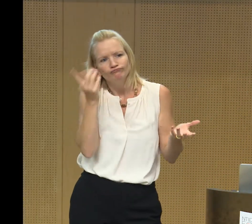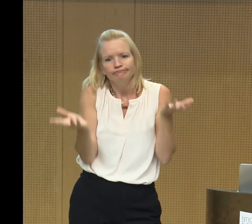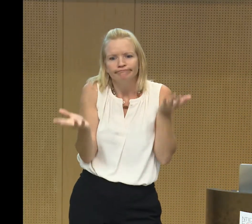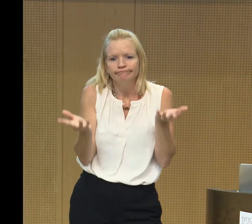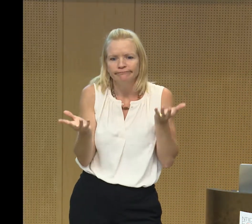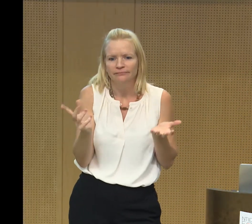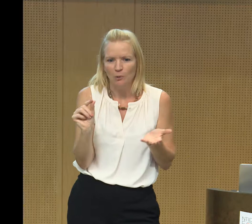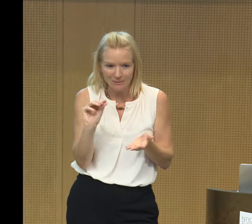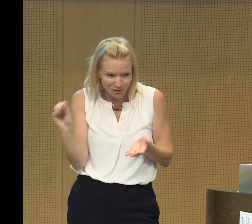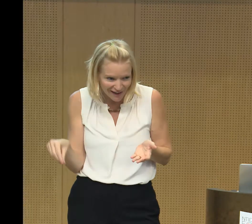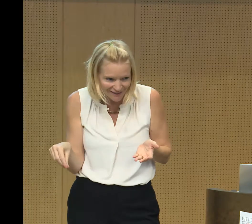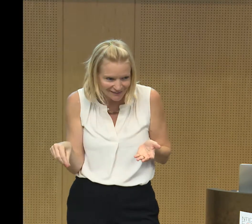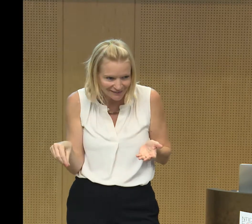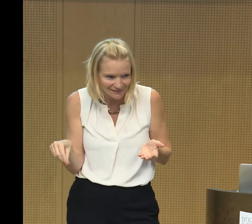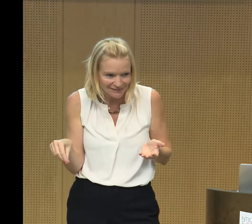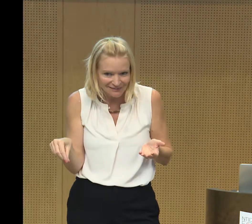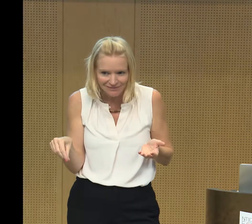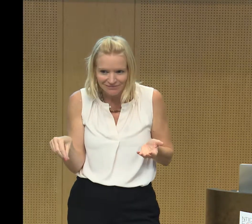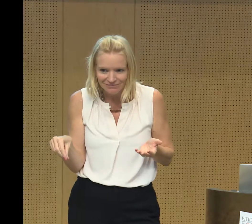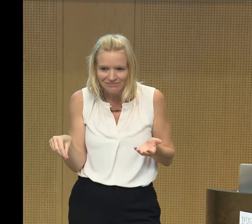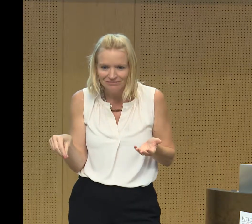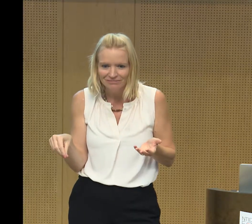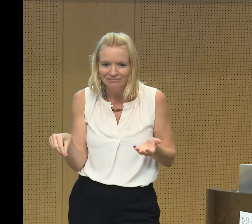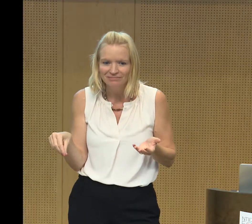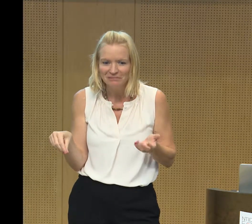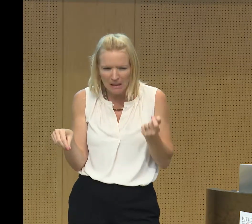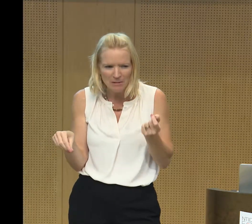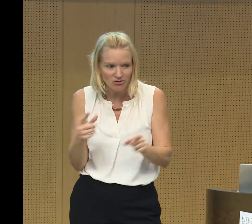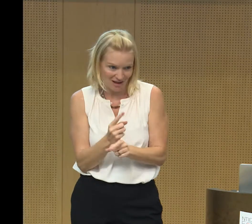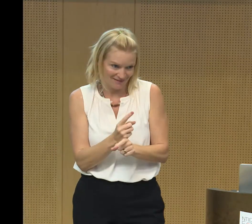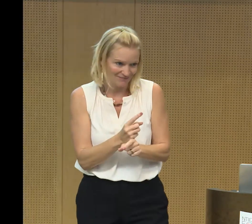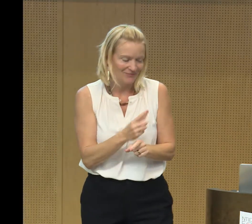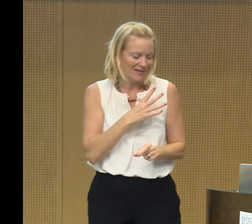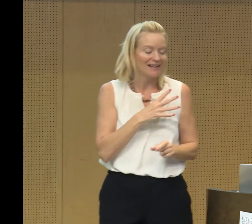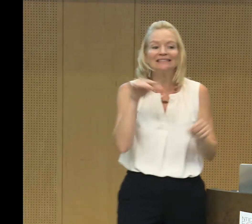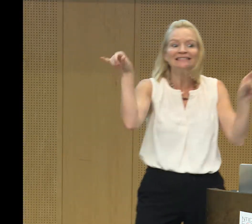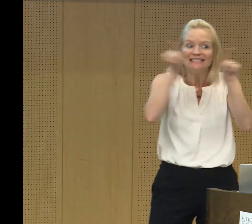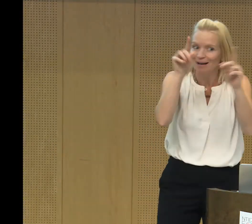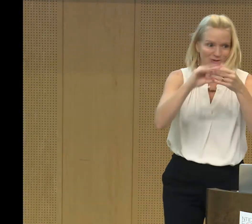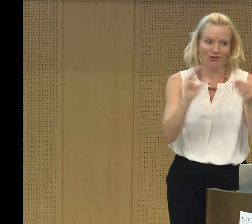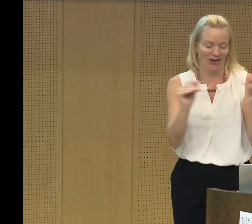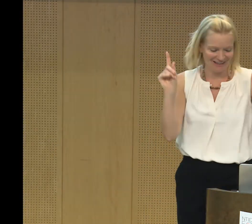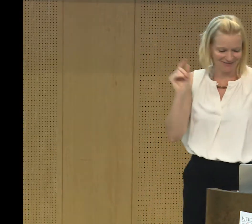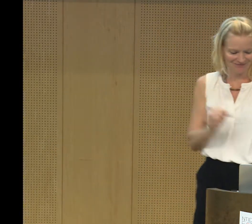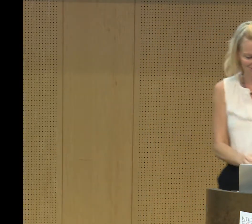you understand a little bit of it, maybe? Okay, so now this other version is the same story.